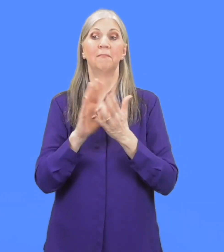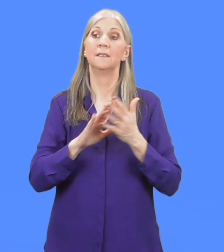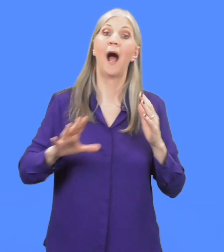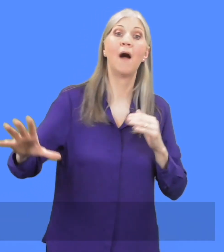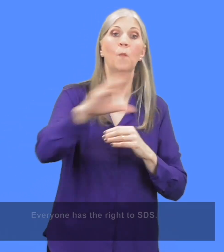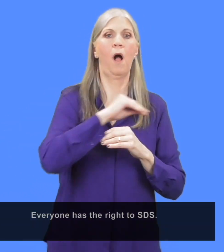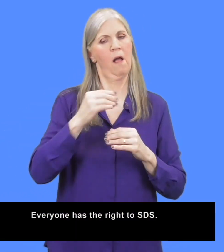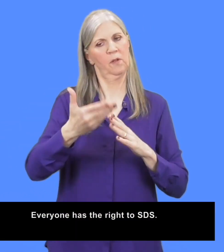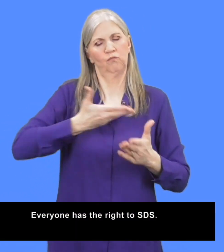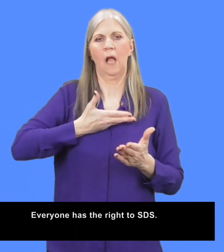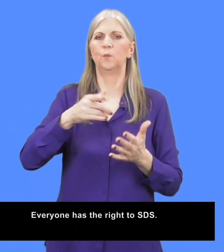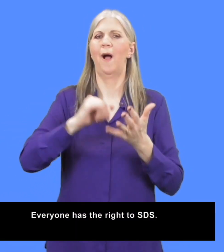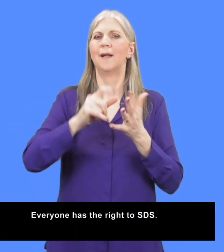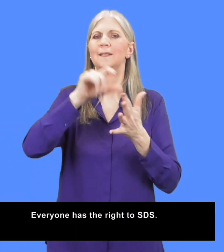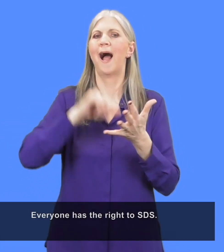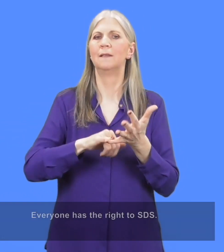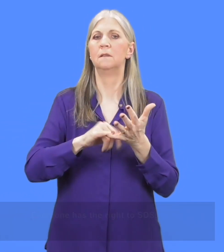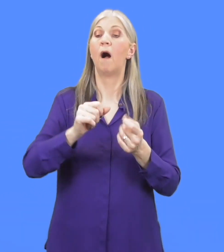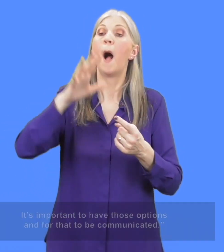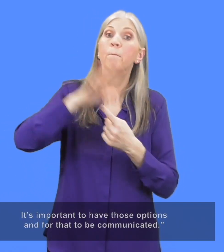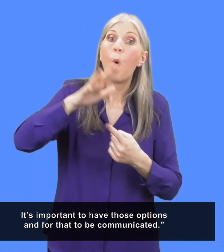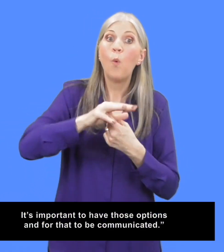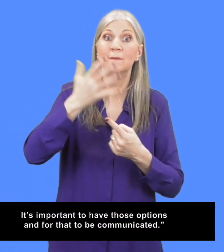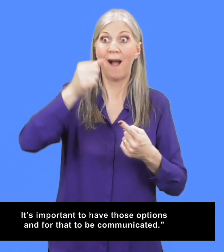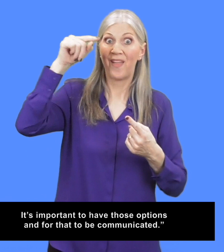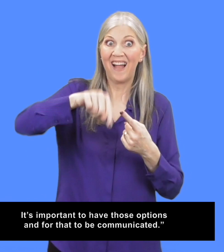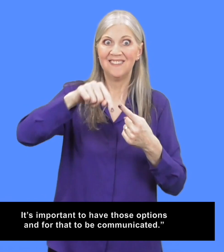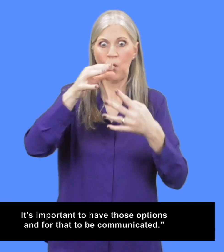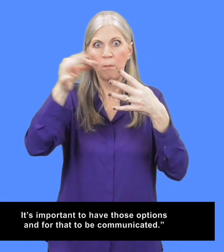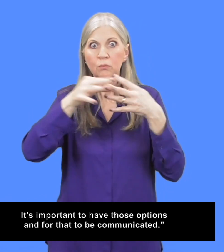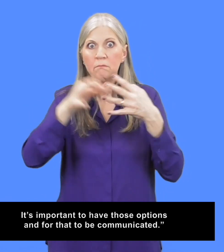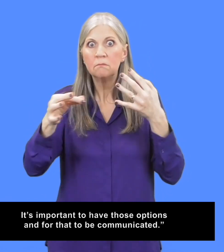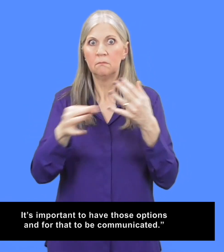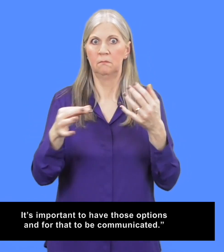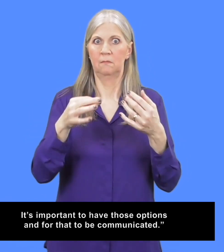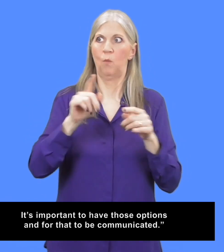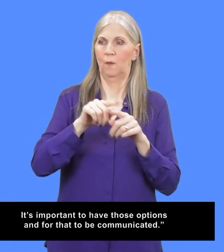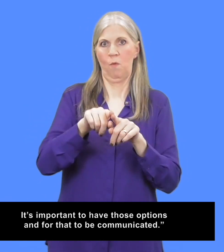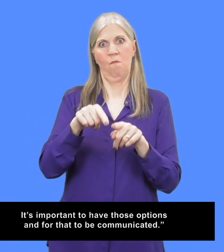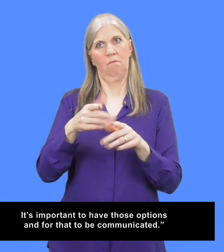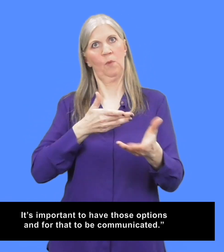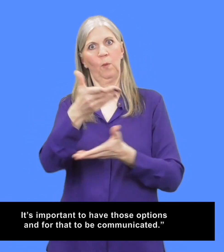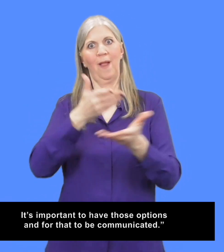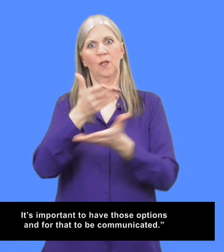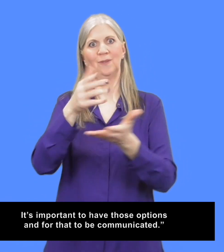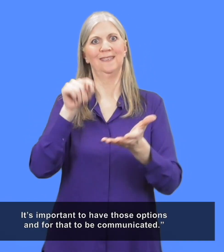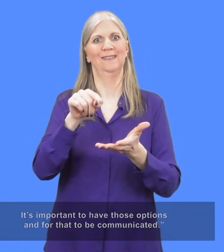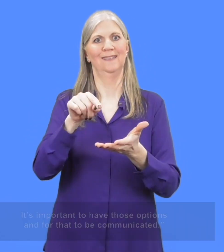Everyone has the right to SDS. It's important to have these options and for that to be communicated.